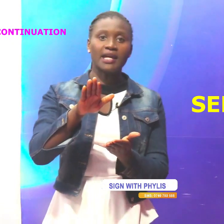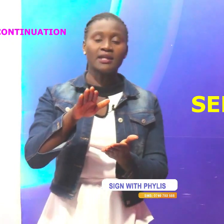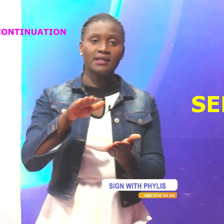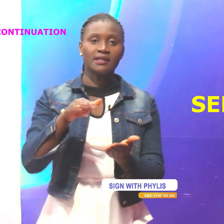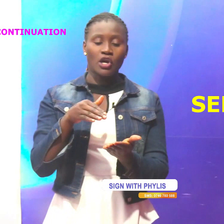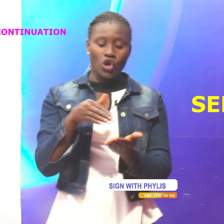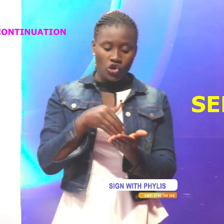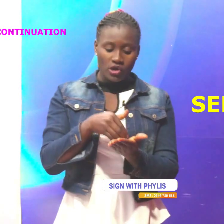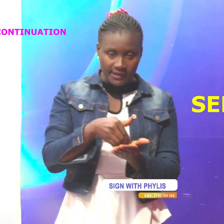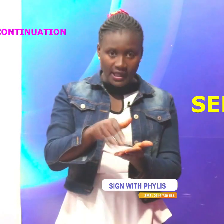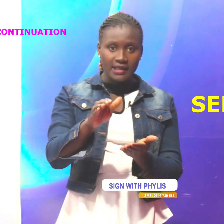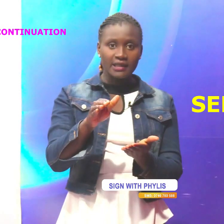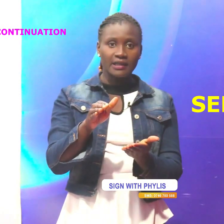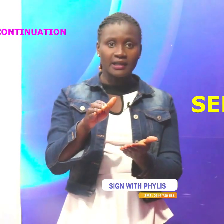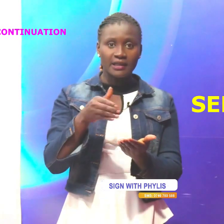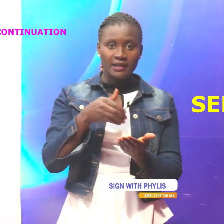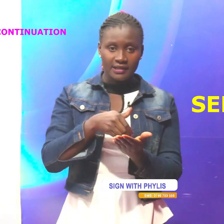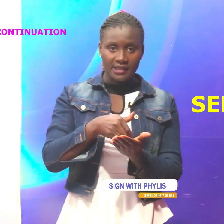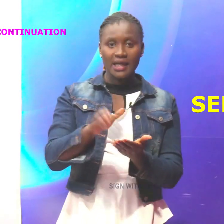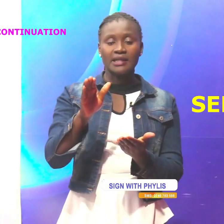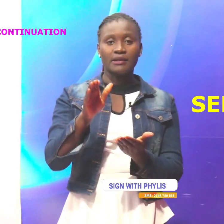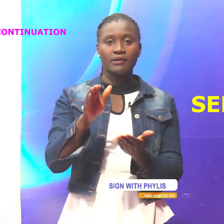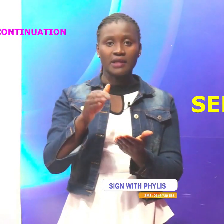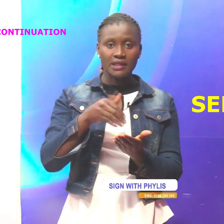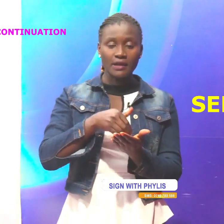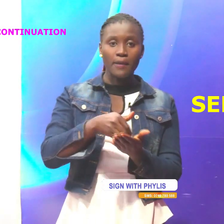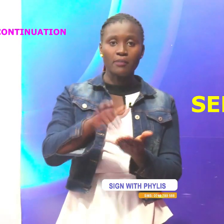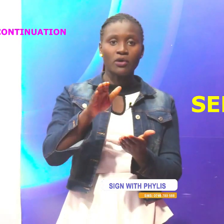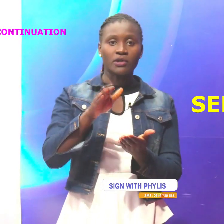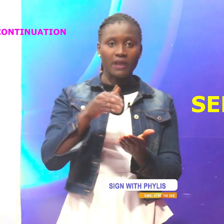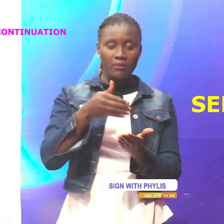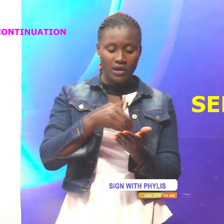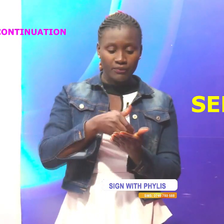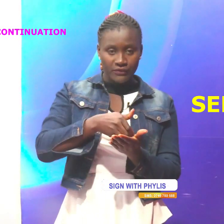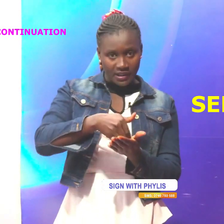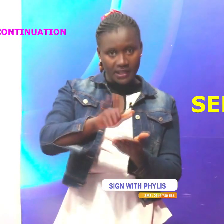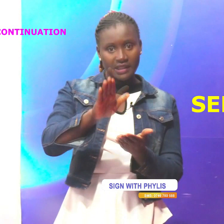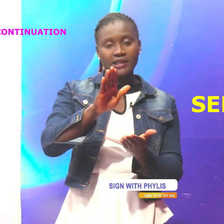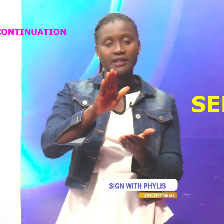this. Send. Send. Sending people somewhere. This is a sign